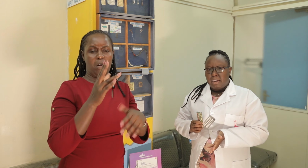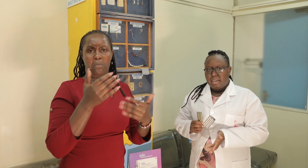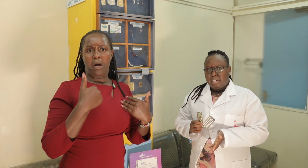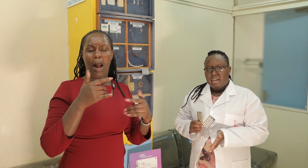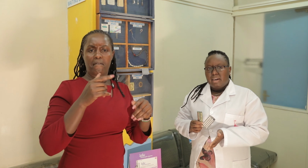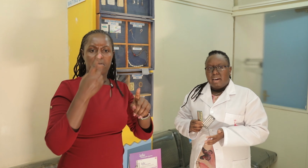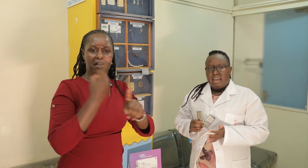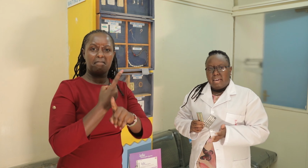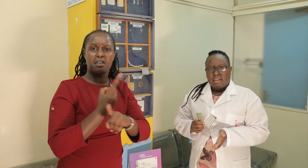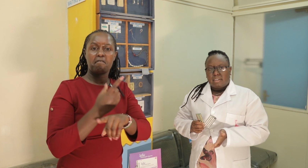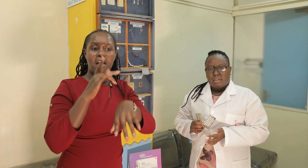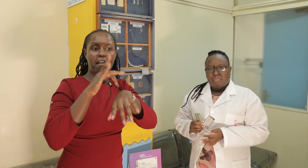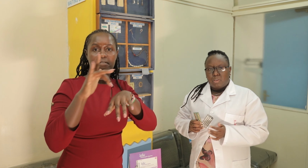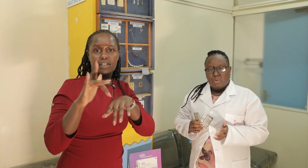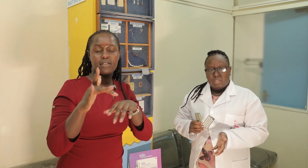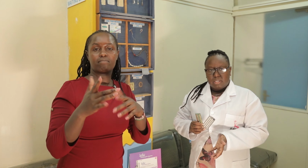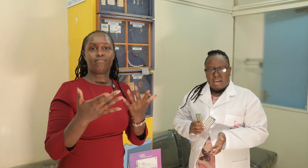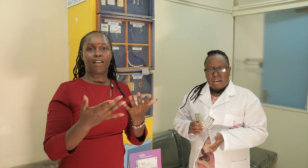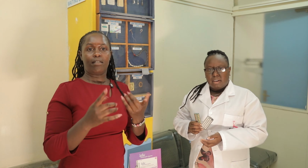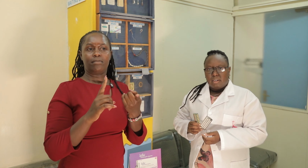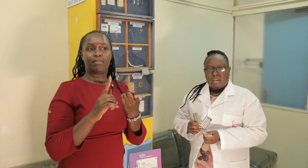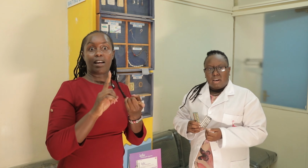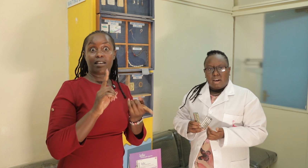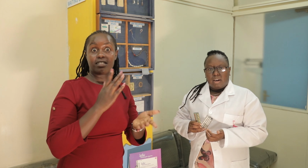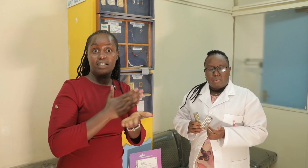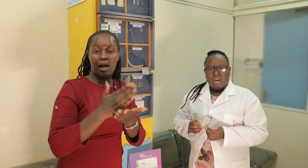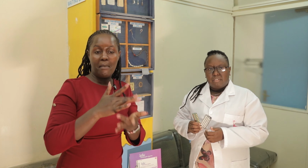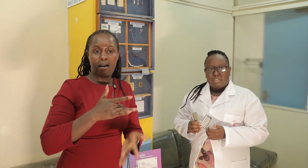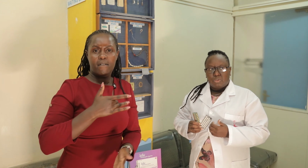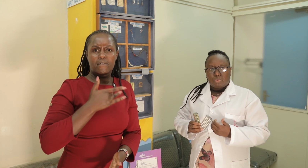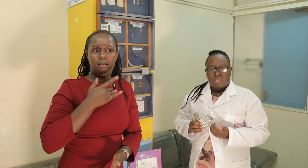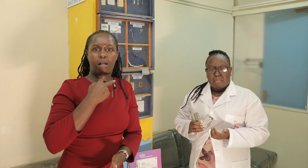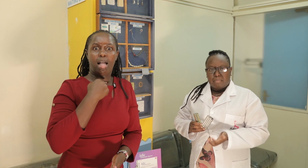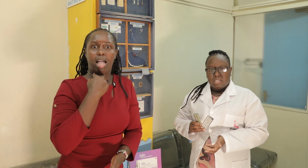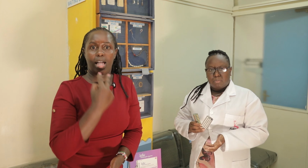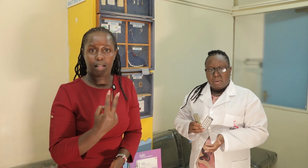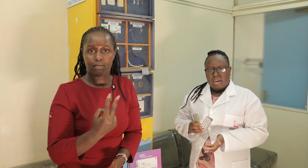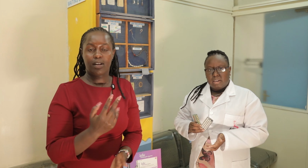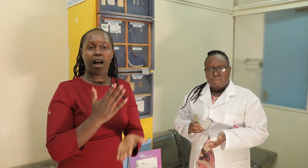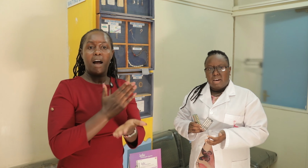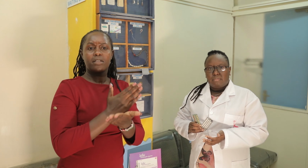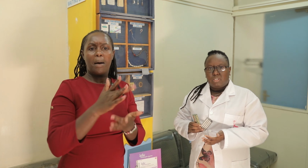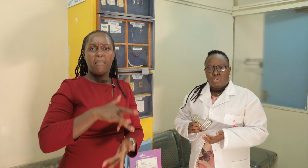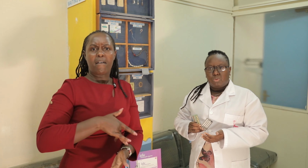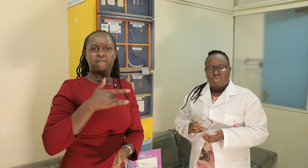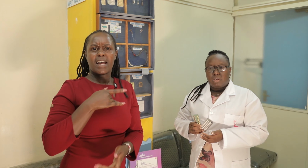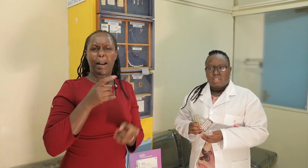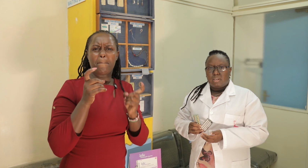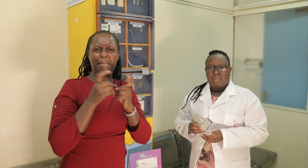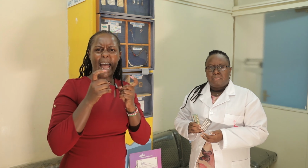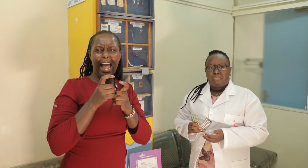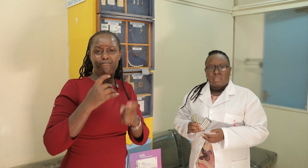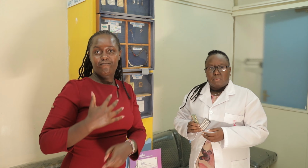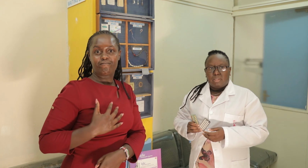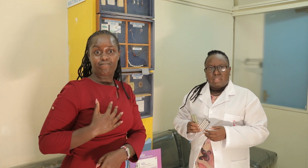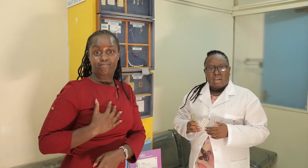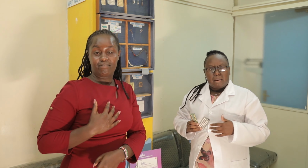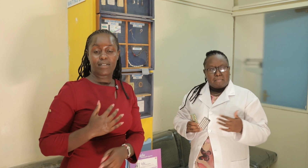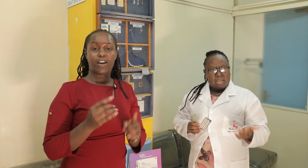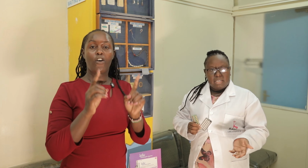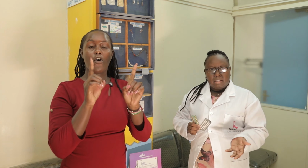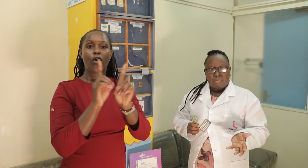family planning, like nausea. You have issues with the breast pain. We have issues